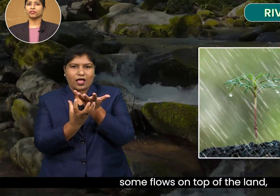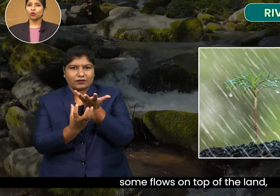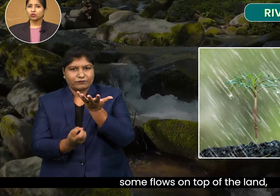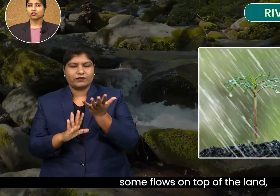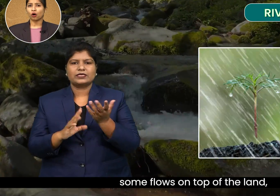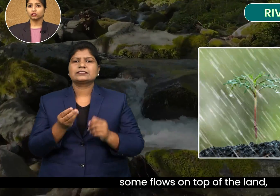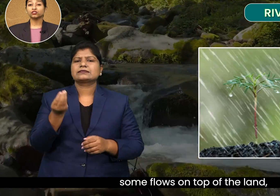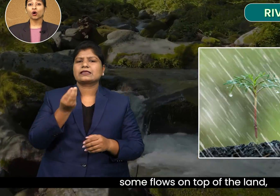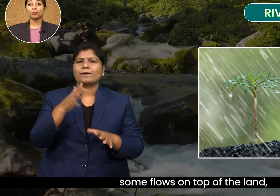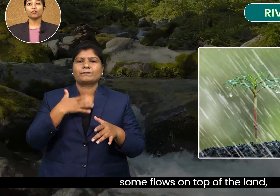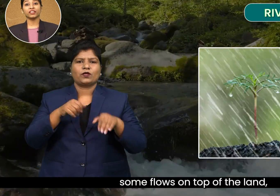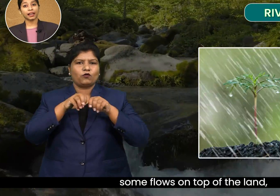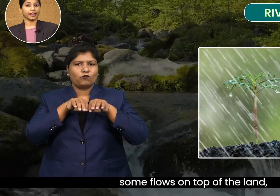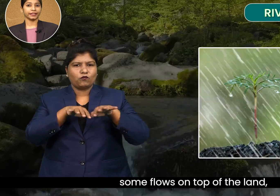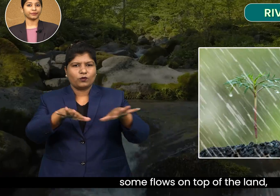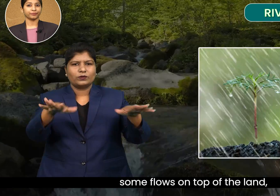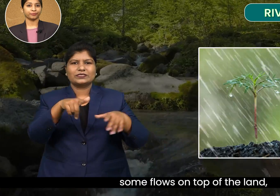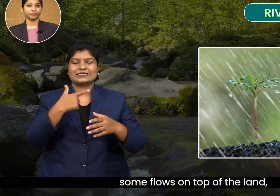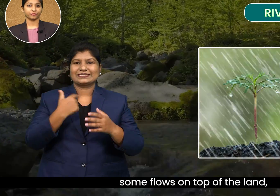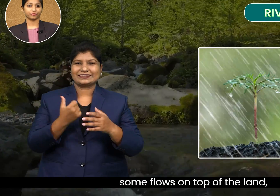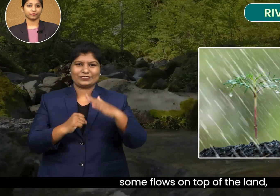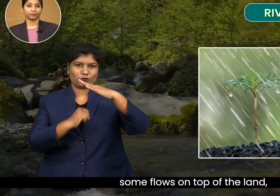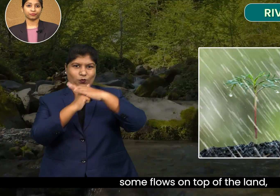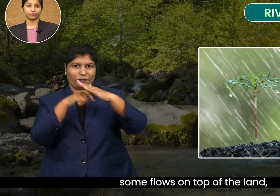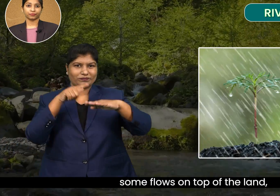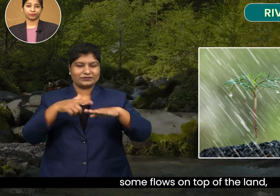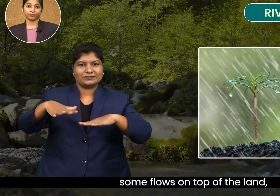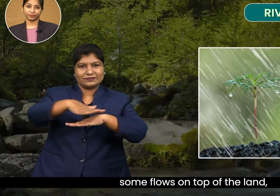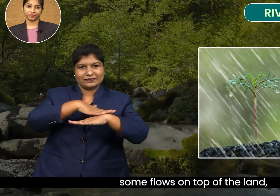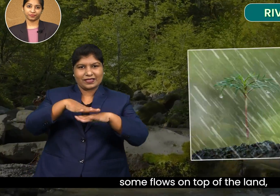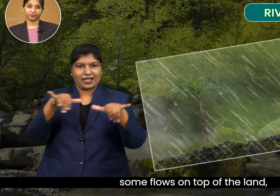Some flows on top of the land.